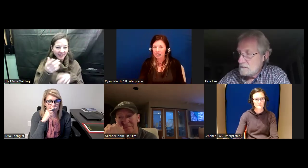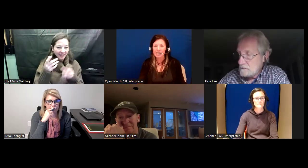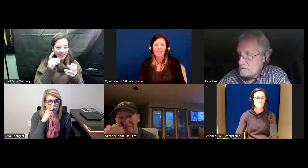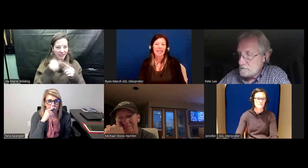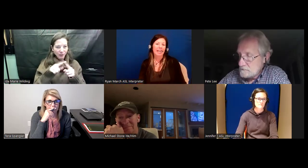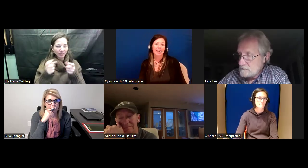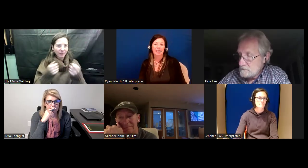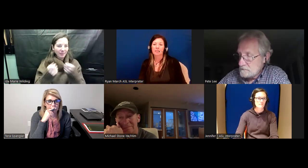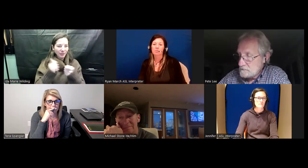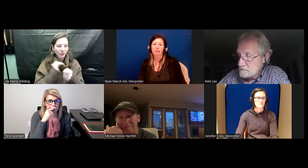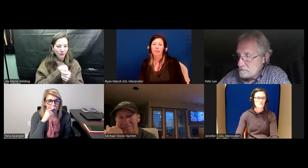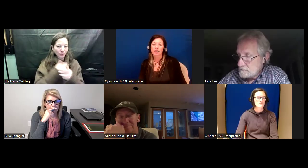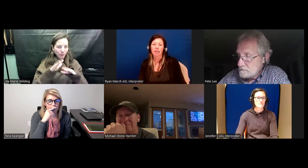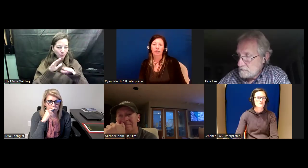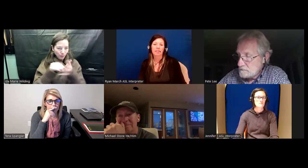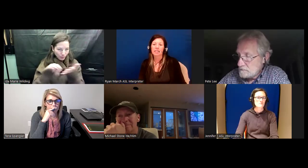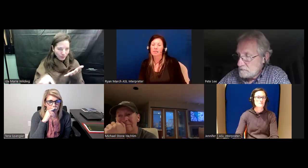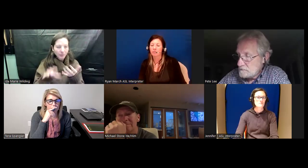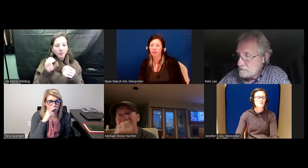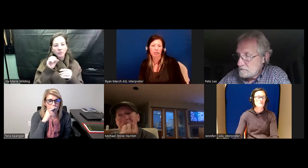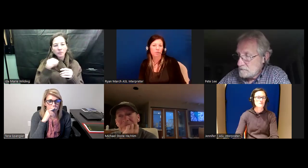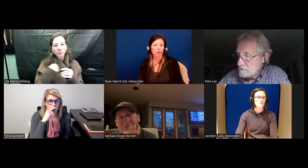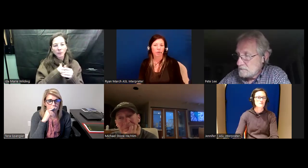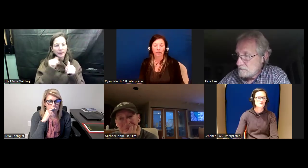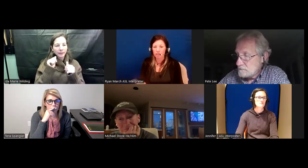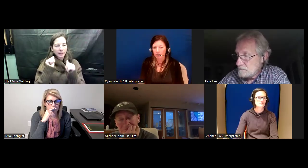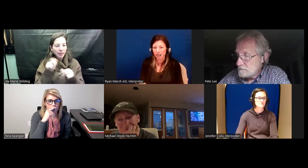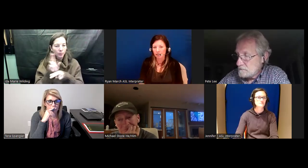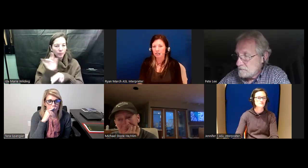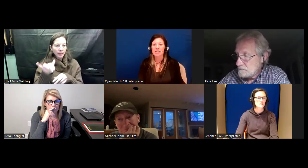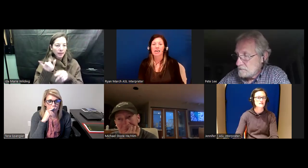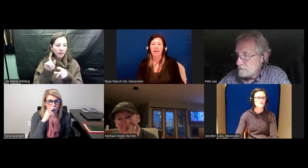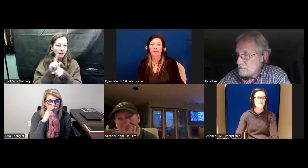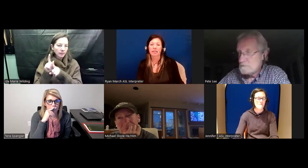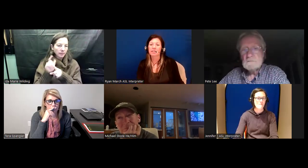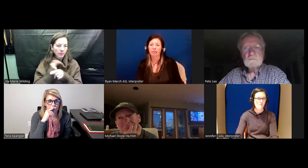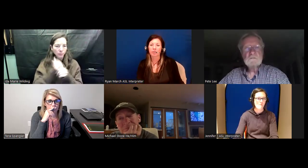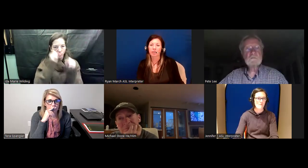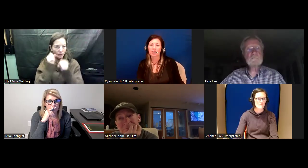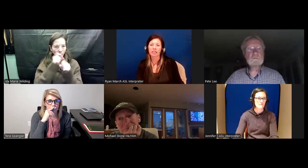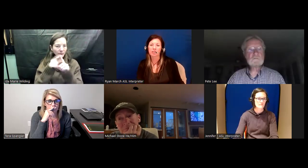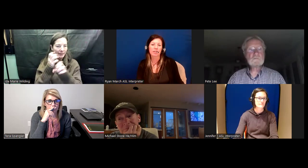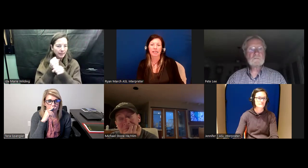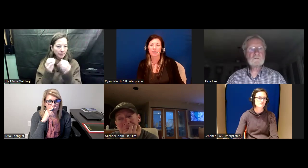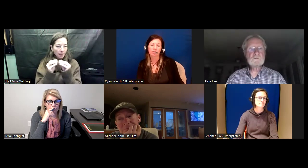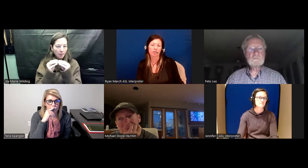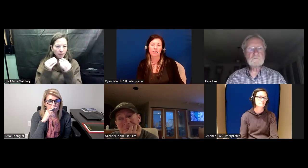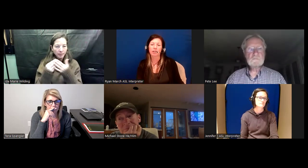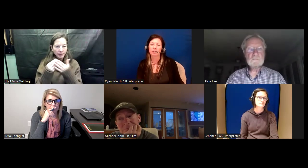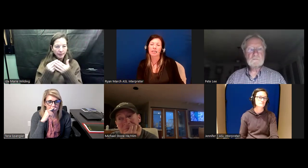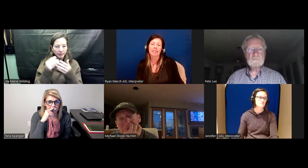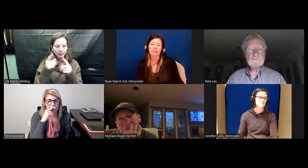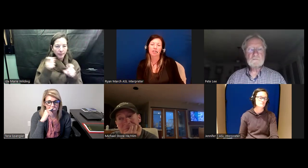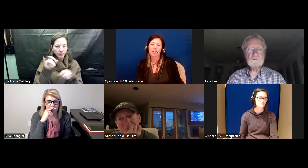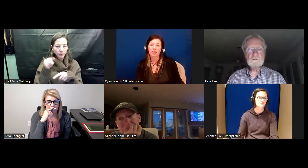skills and need to be able to work with our students and the different populations. So yes, so we're trying to figure